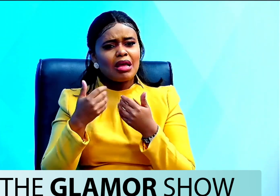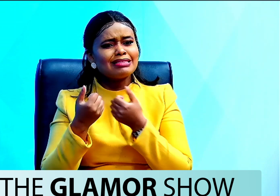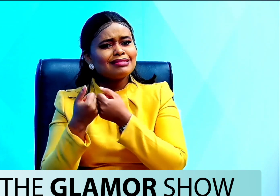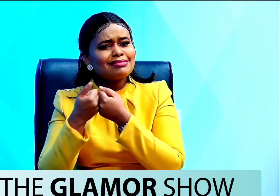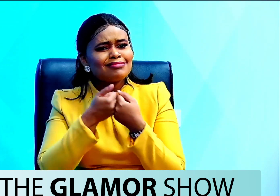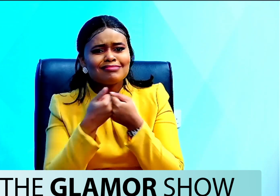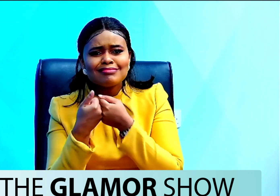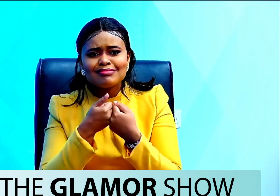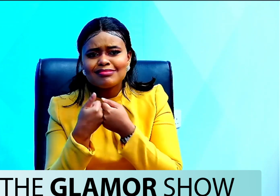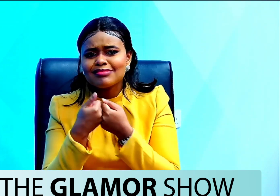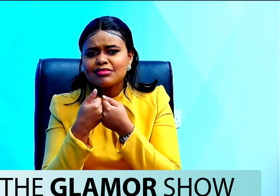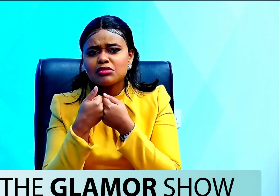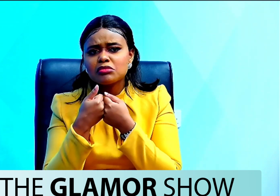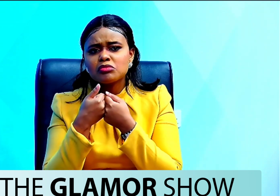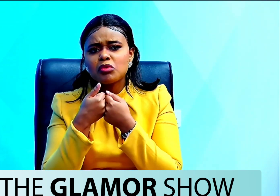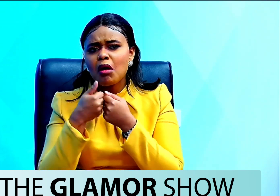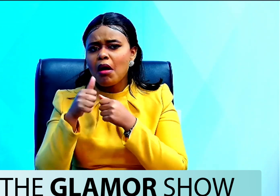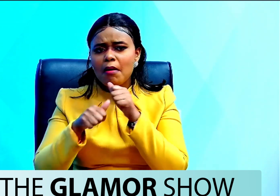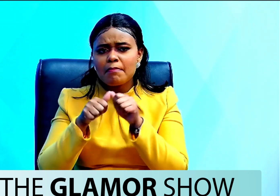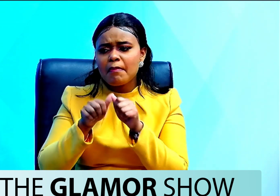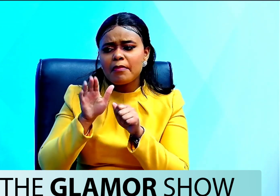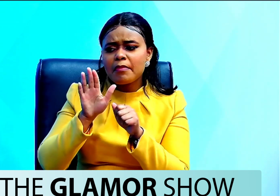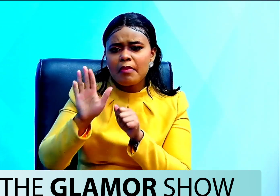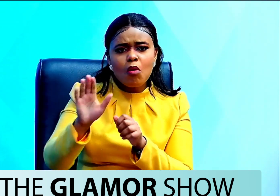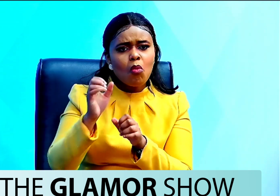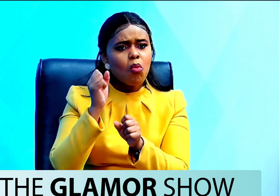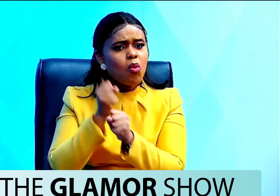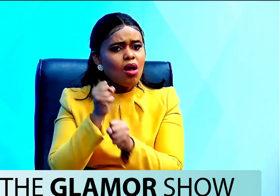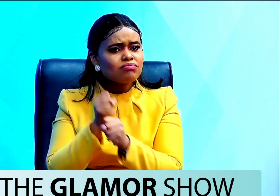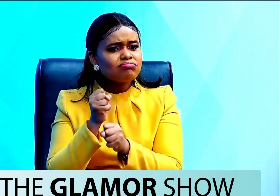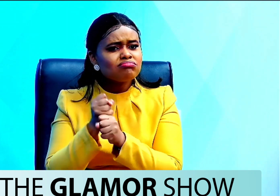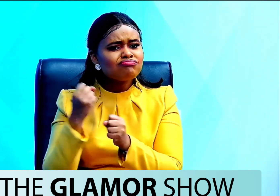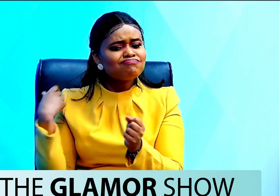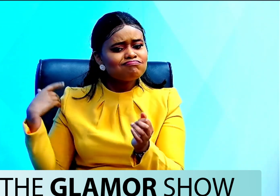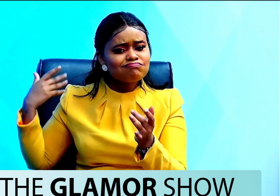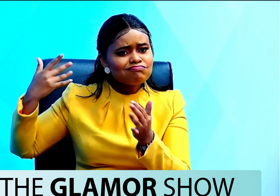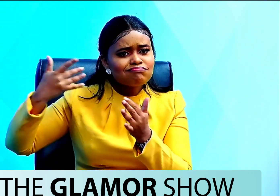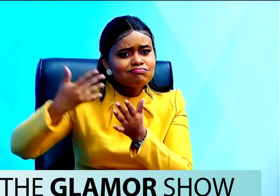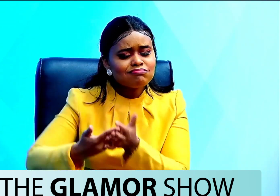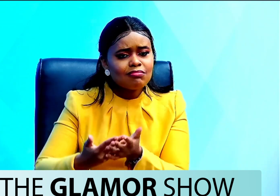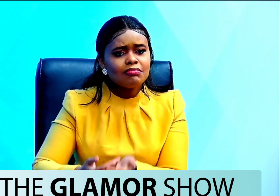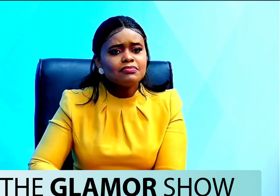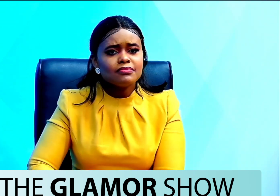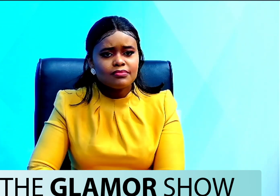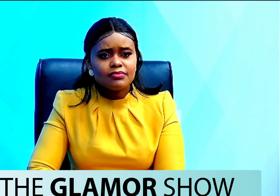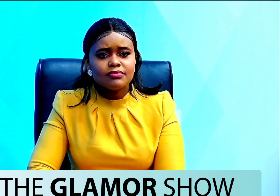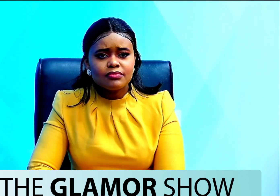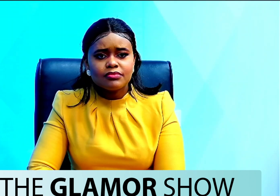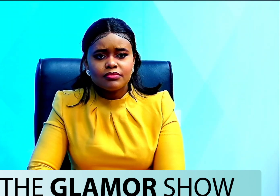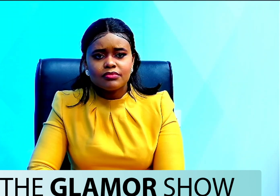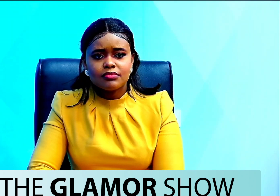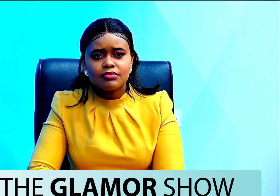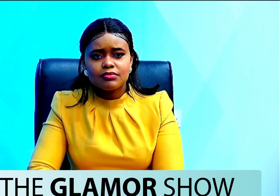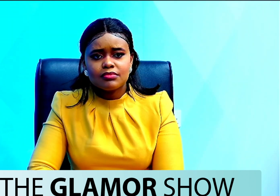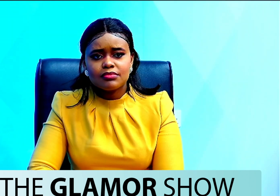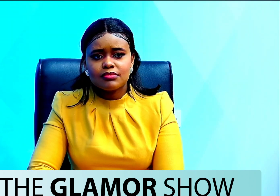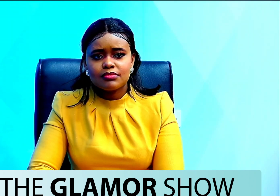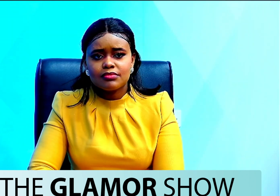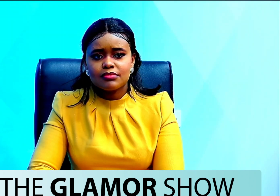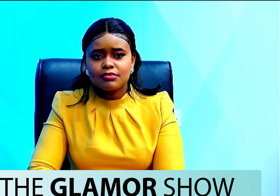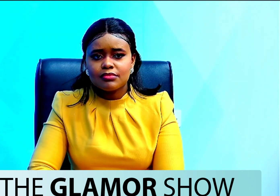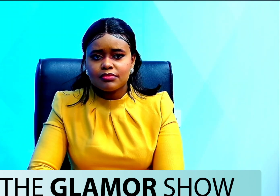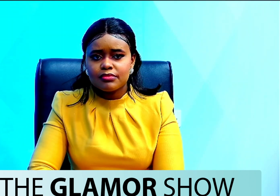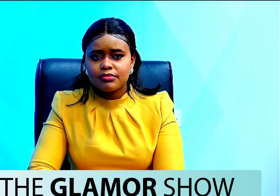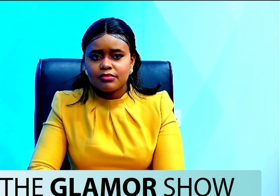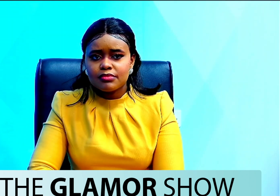conversation with a deaf person. So please allow me to talk, or please tell us more about the challenges. One of those things which you can say are the